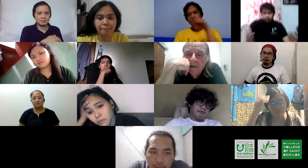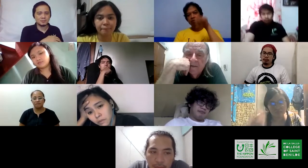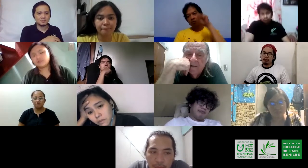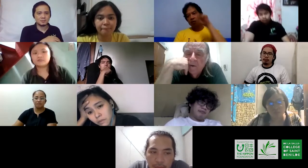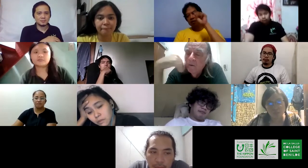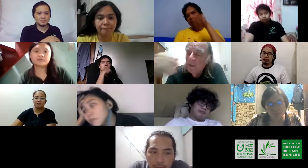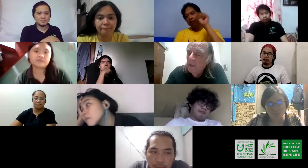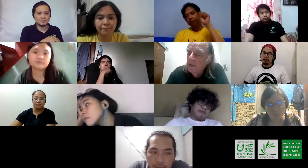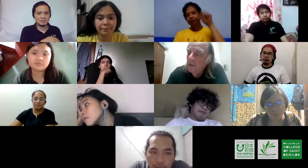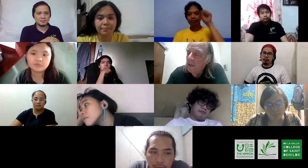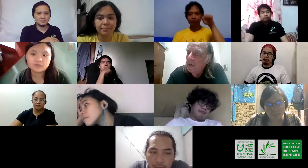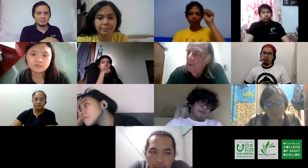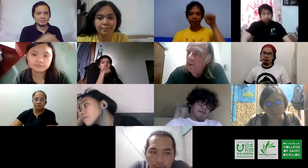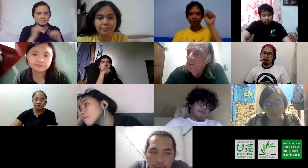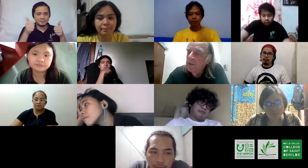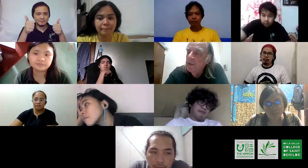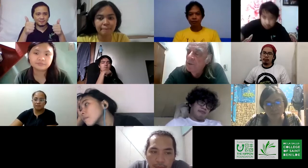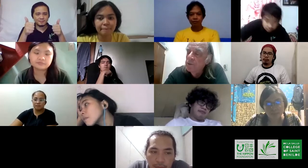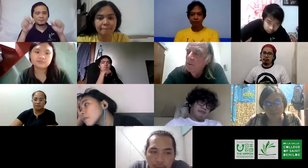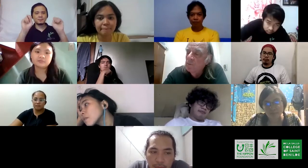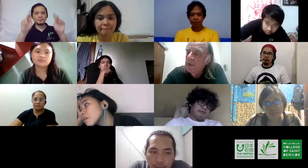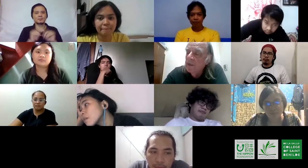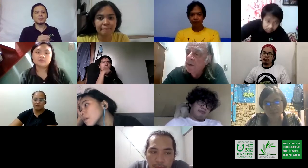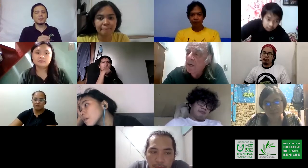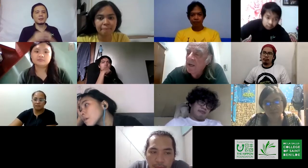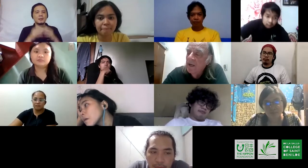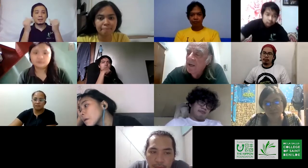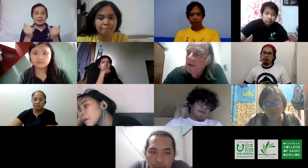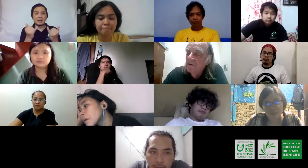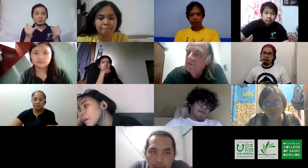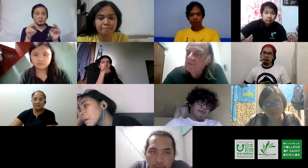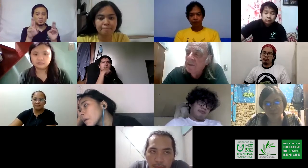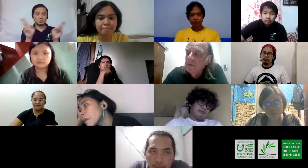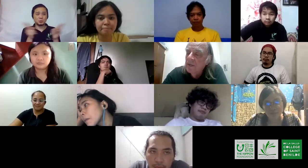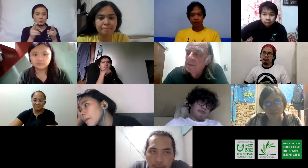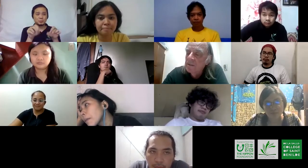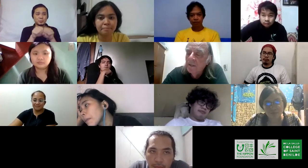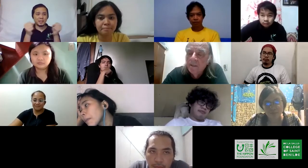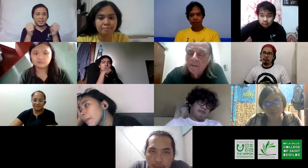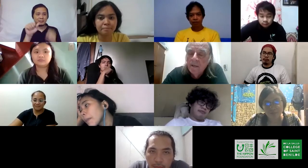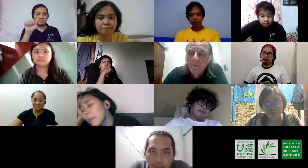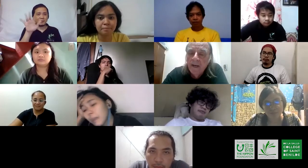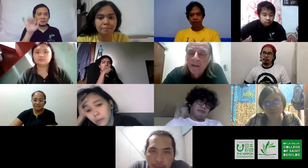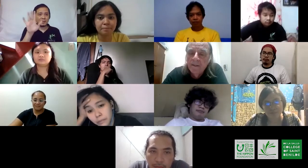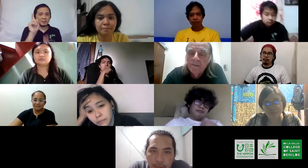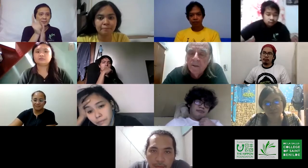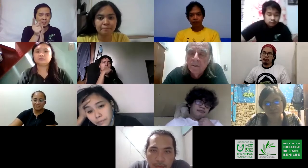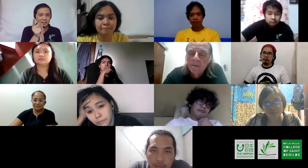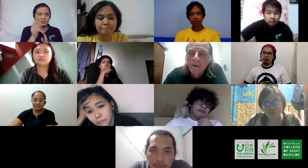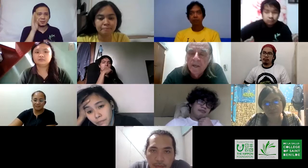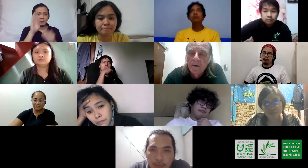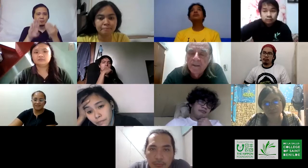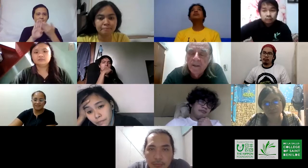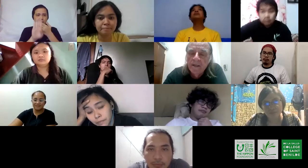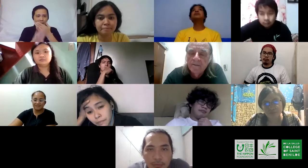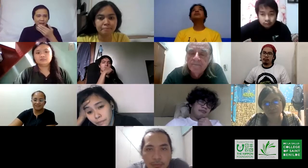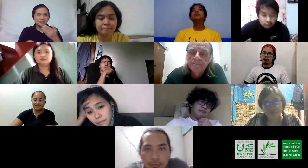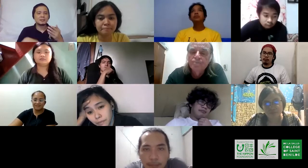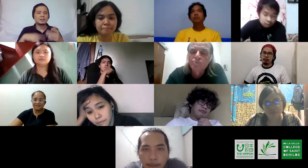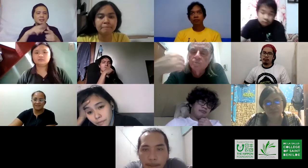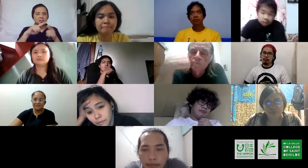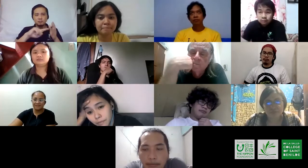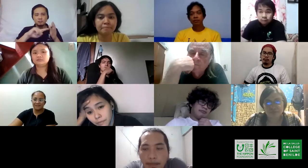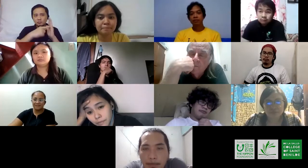All right, so we want to take a short break, 15 minutes, and then come back and start talking about the